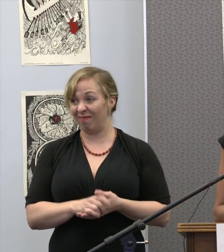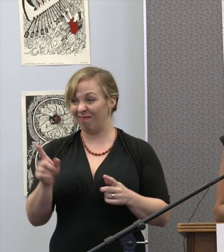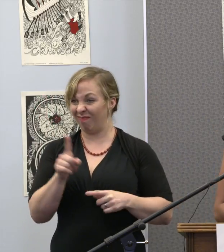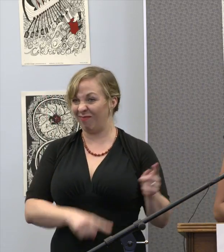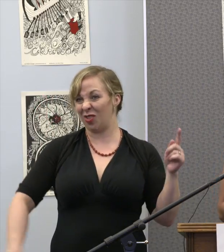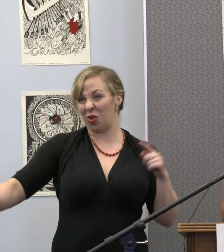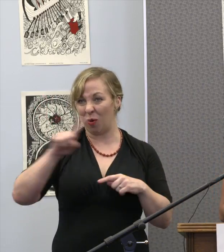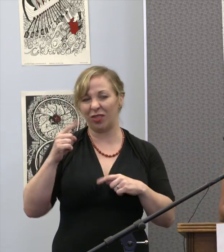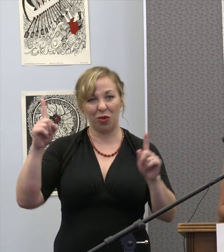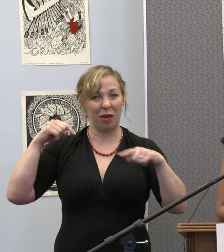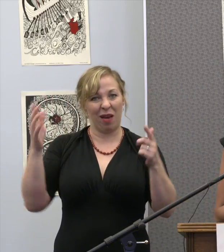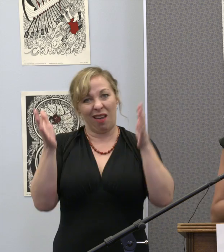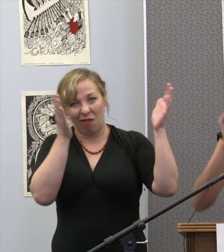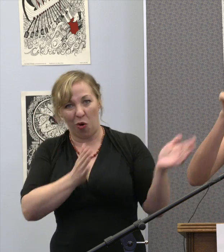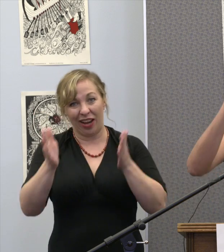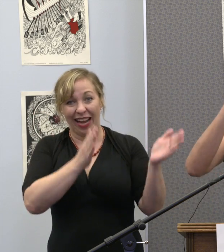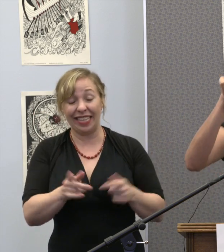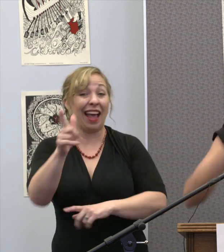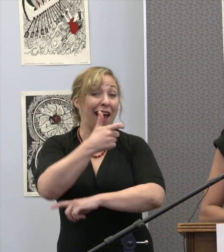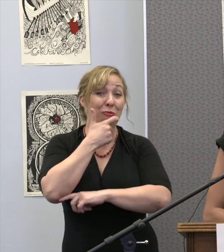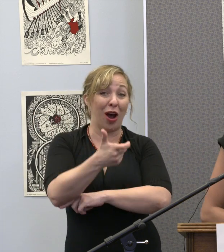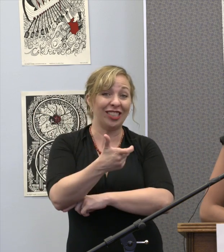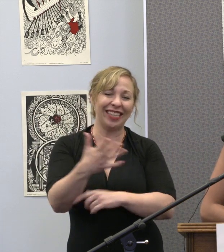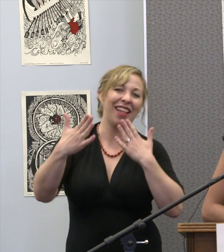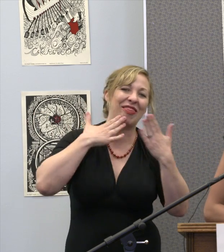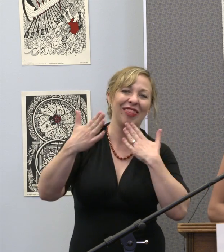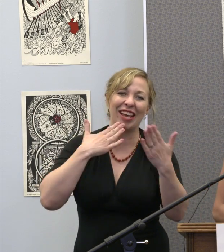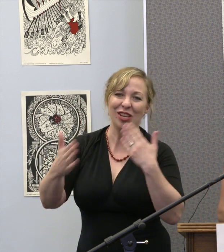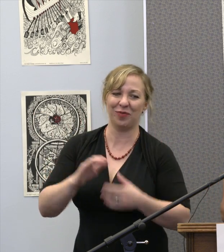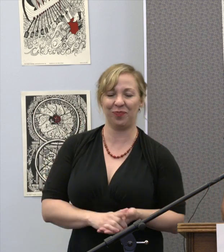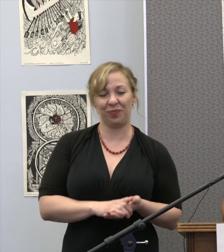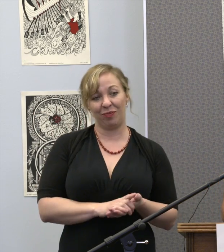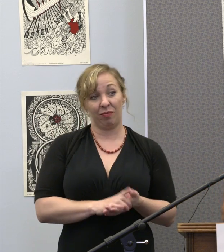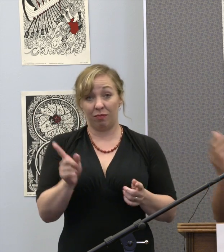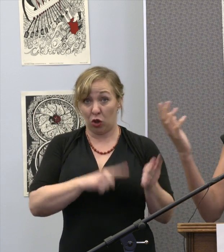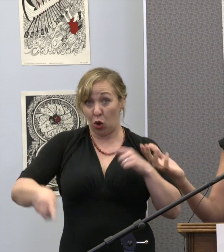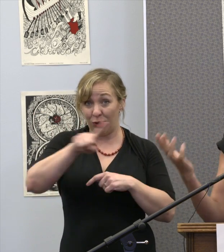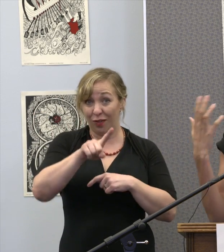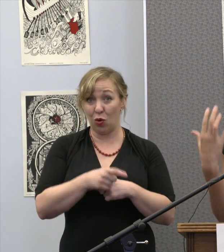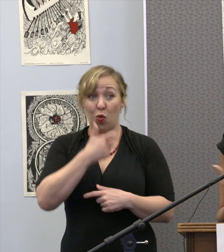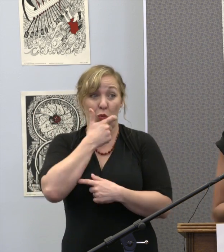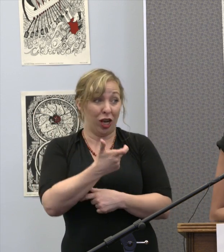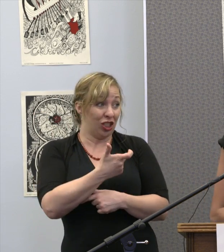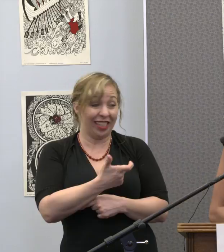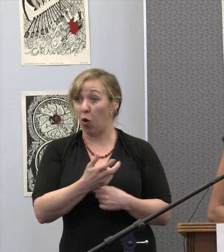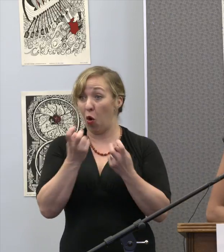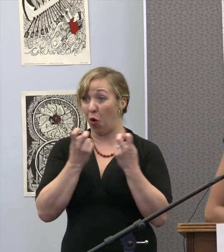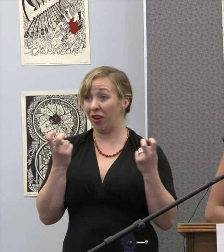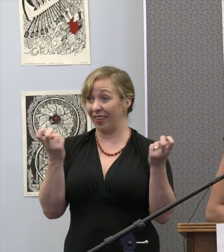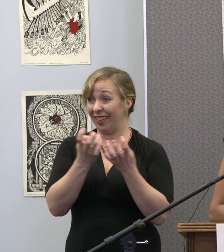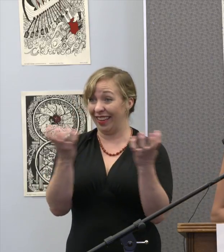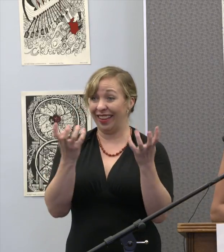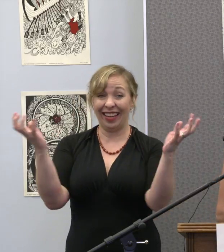Everyone who organized a watch party today, thank you, thank you, thank you. Everyone tuning in here, live in